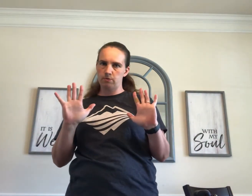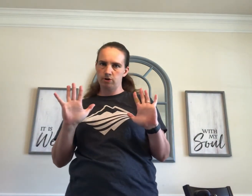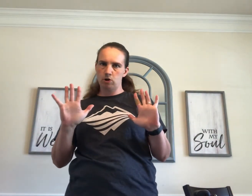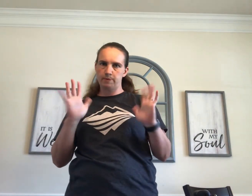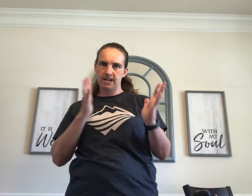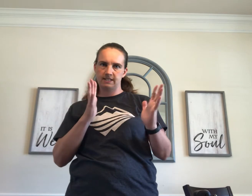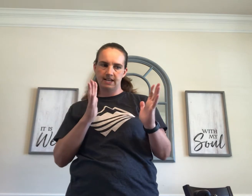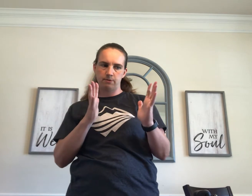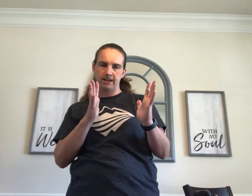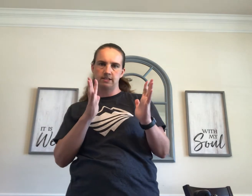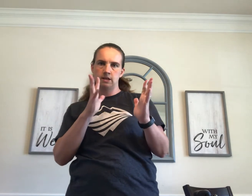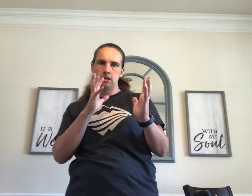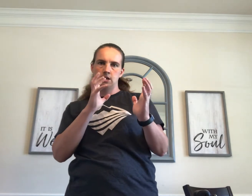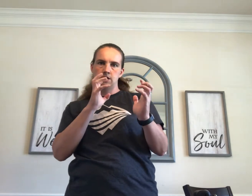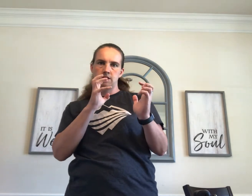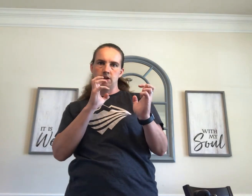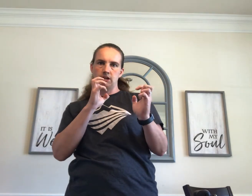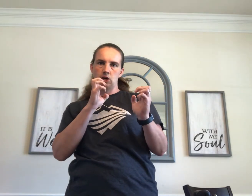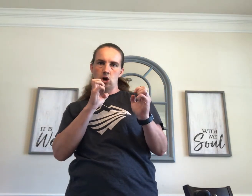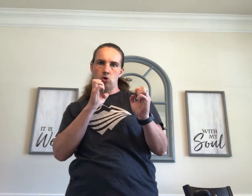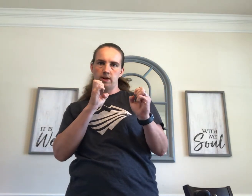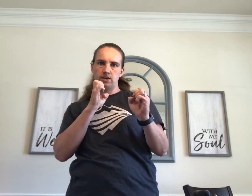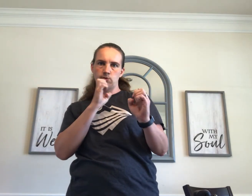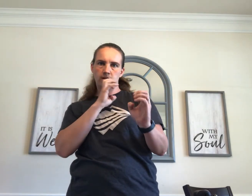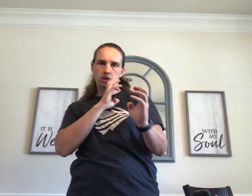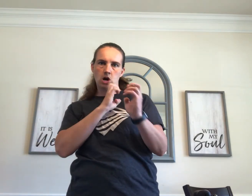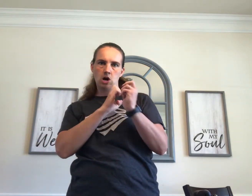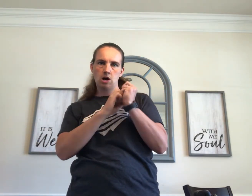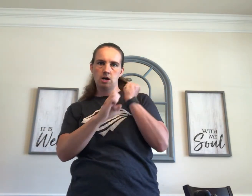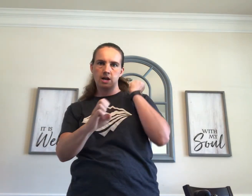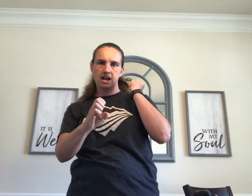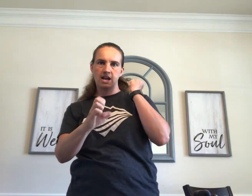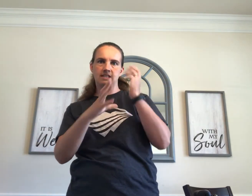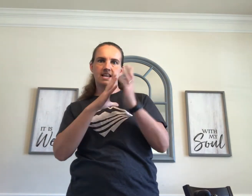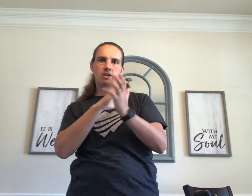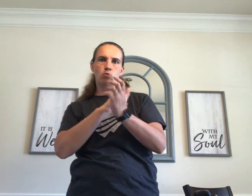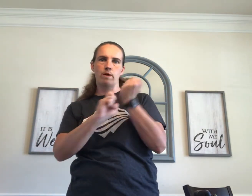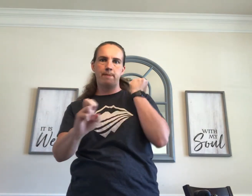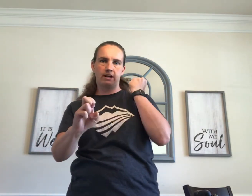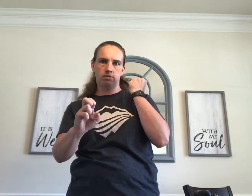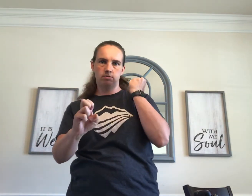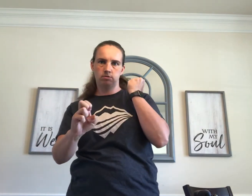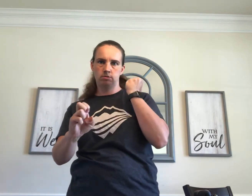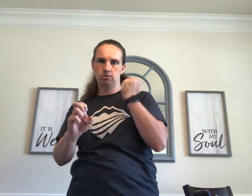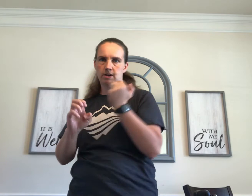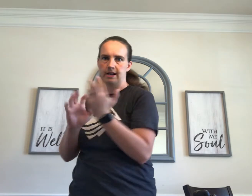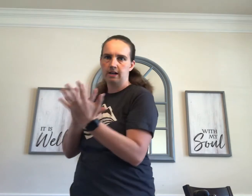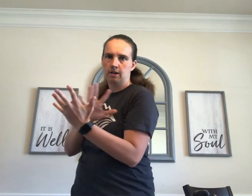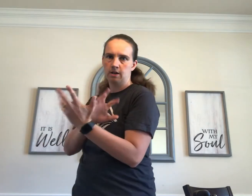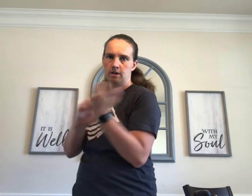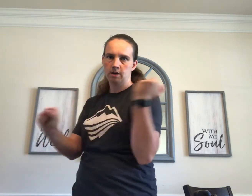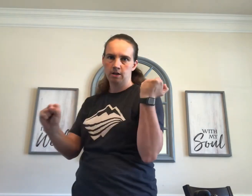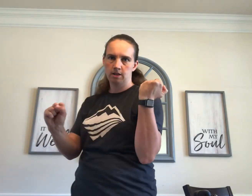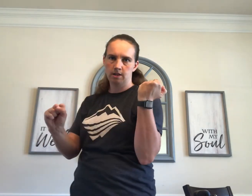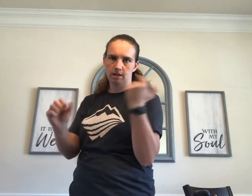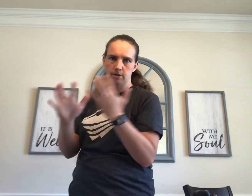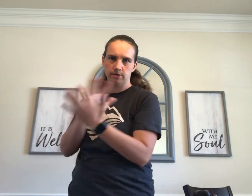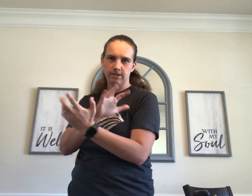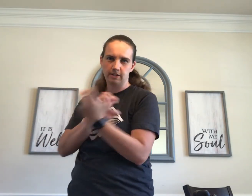your open hand sideways. They're gonna go into a claw. It's like you're ripping, okay? You guys